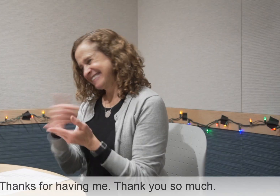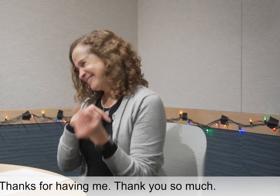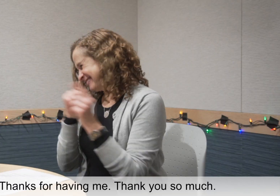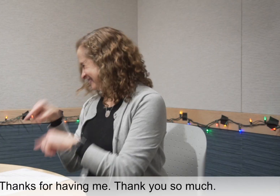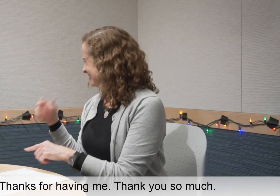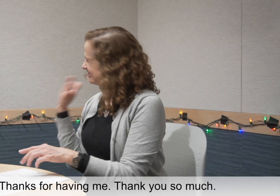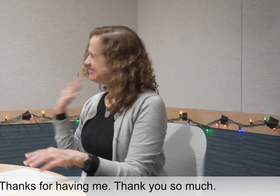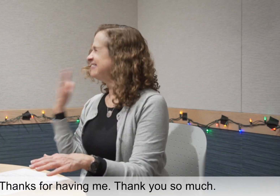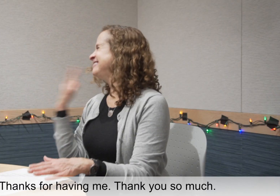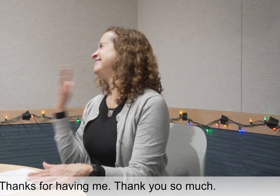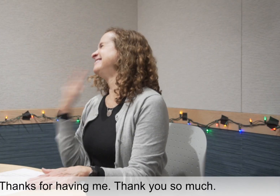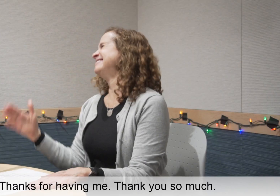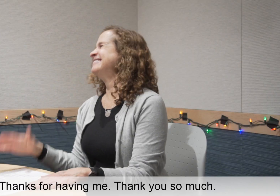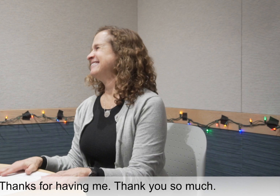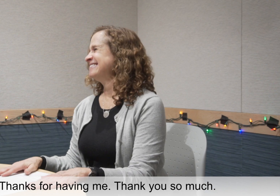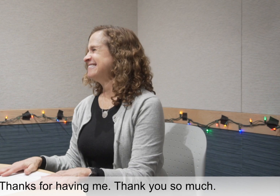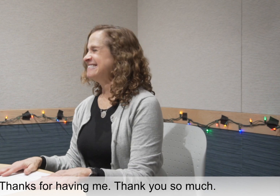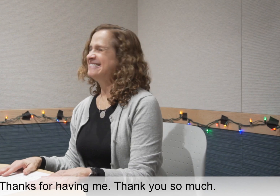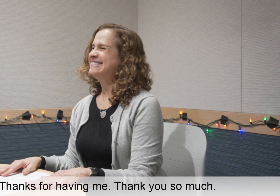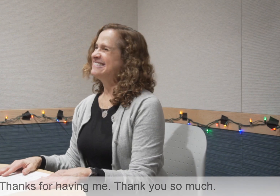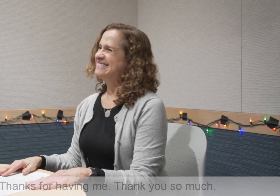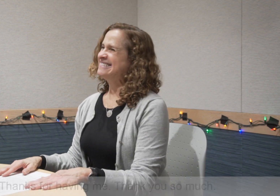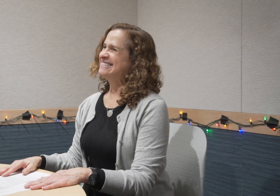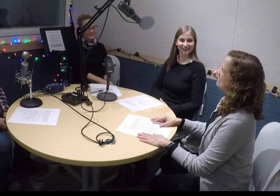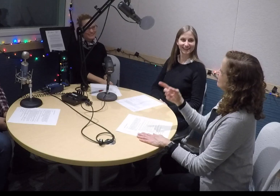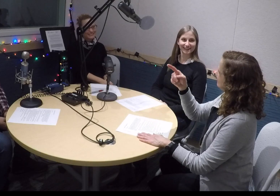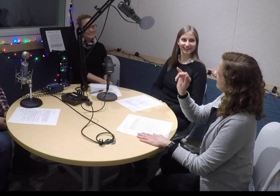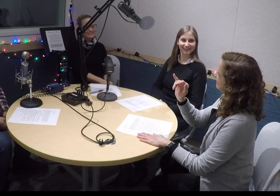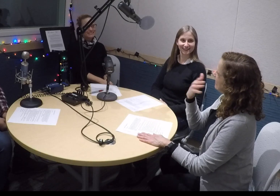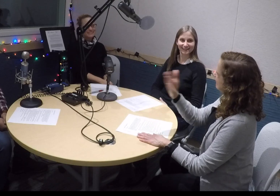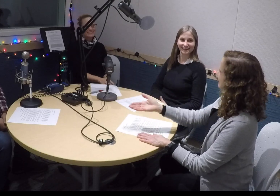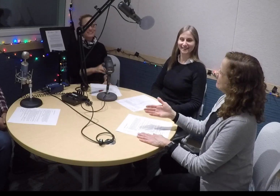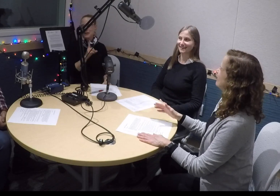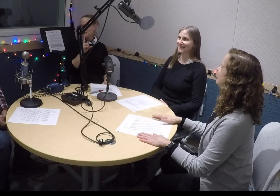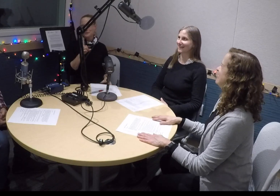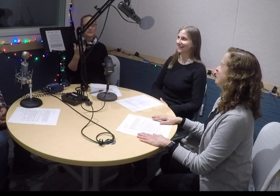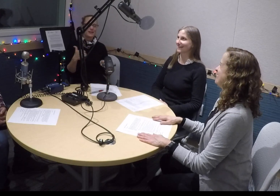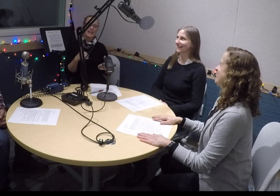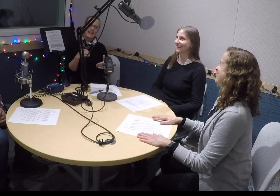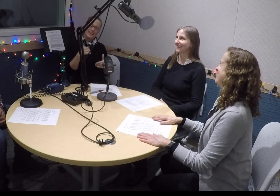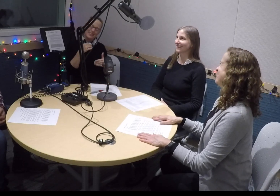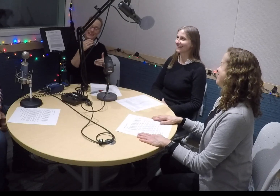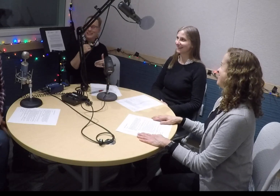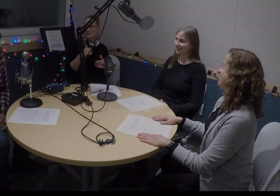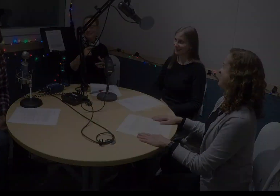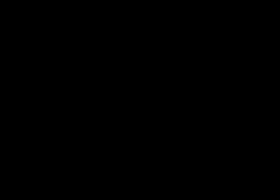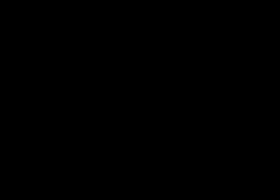Thanks for inviting me to come. Thank you so much. This is a real treat. Thank you, too.